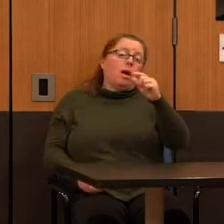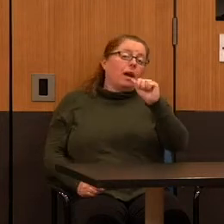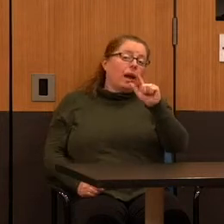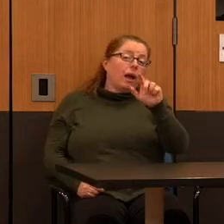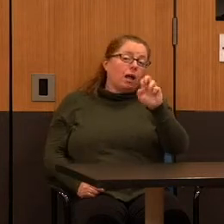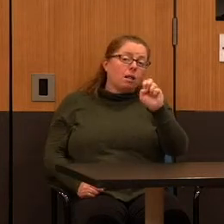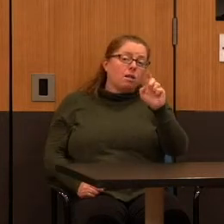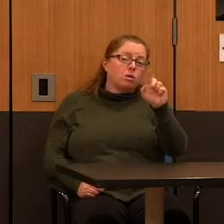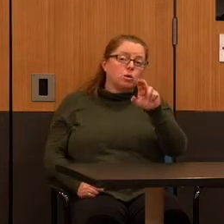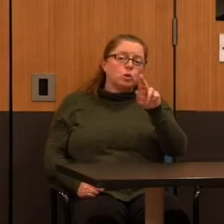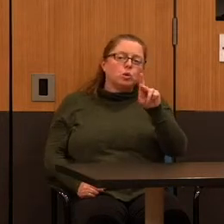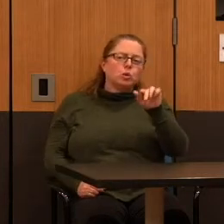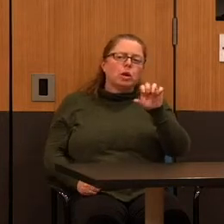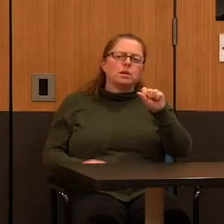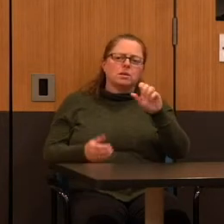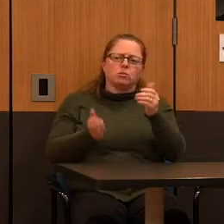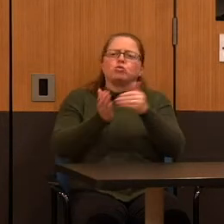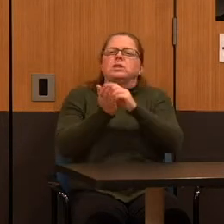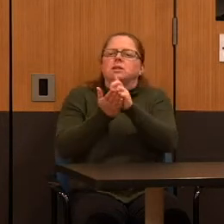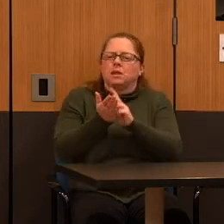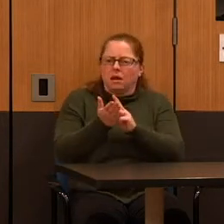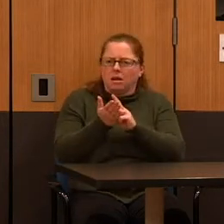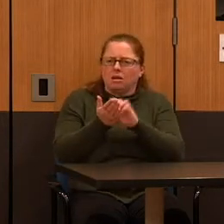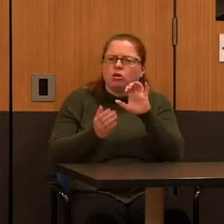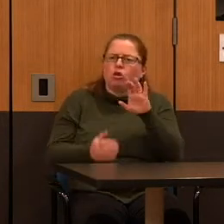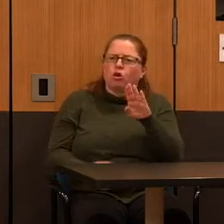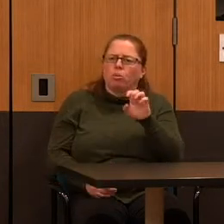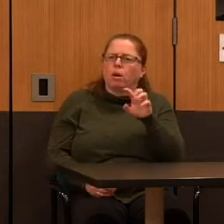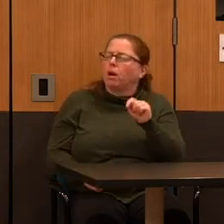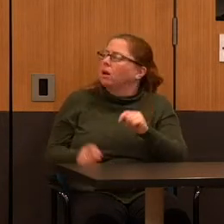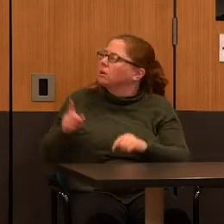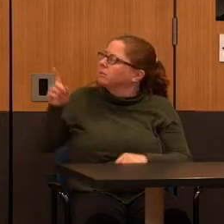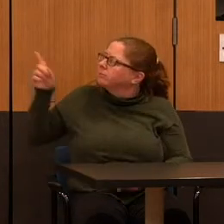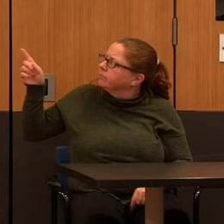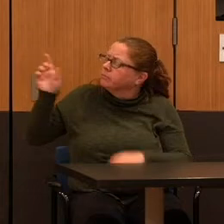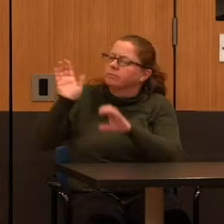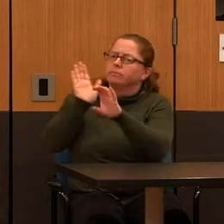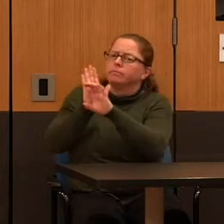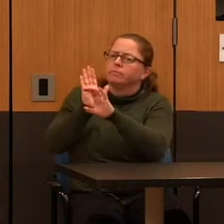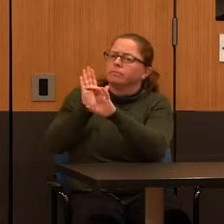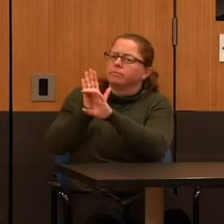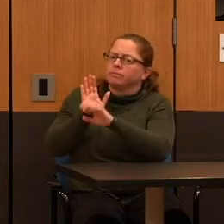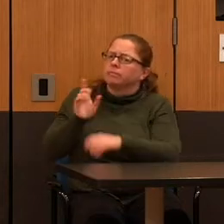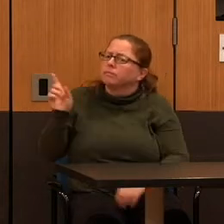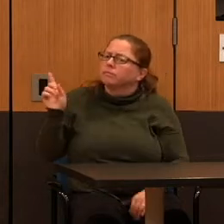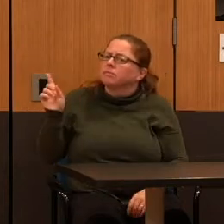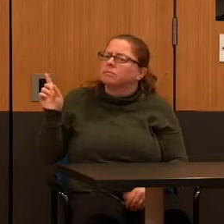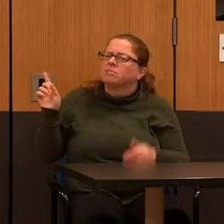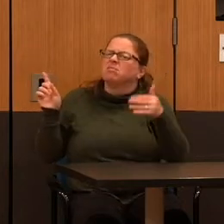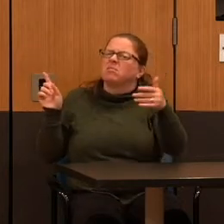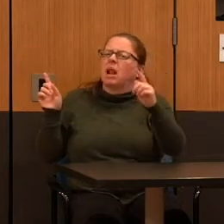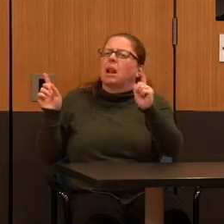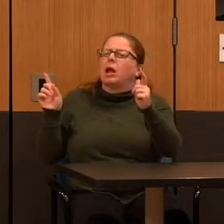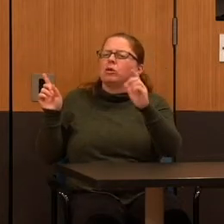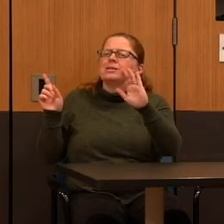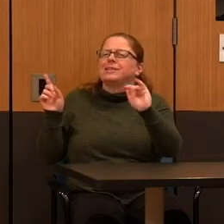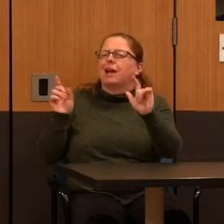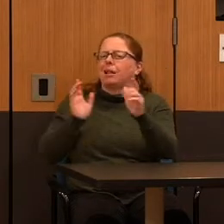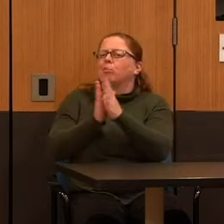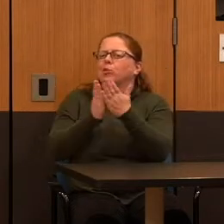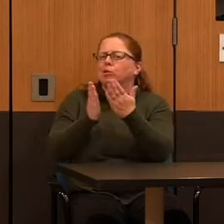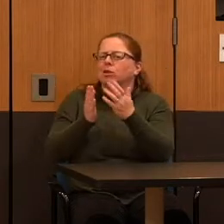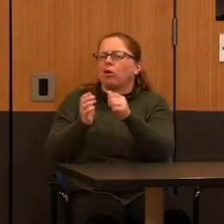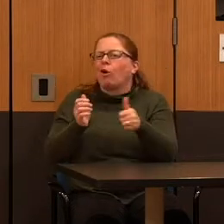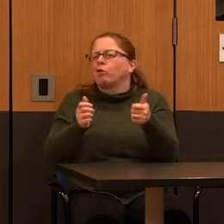cut that was to the side of the crosswalk. So here's a photograph from a later book that CIL published showing a later director